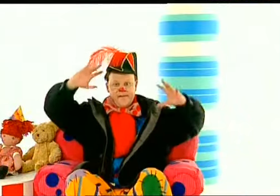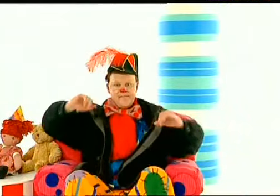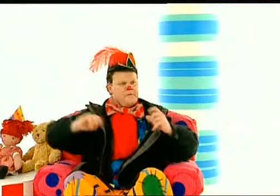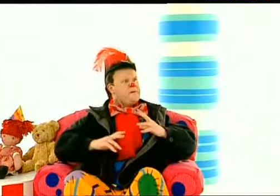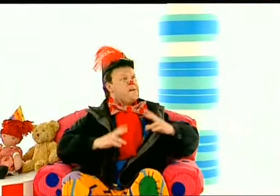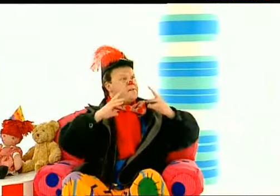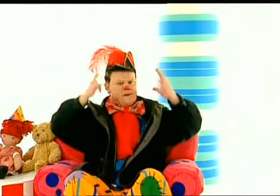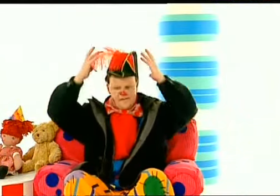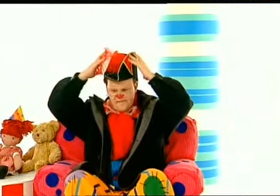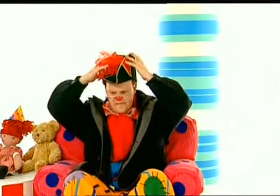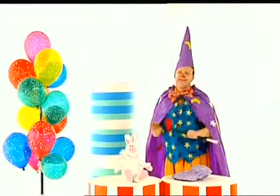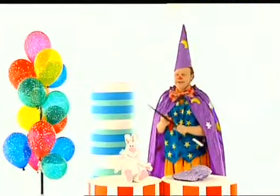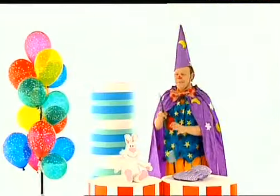No, try again.